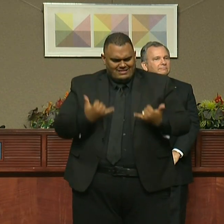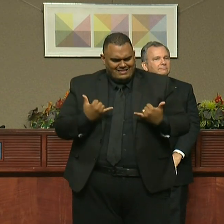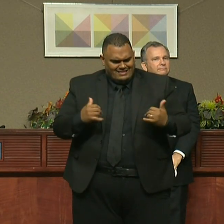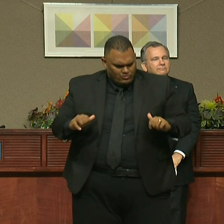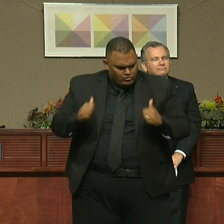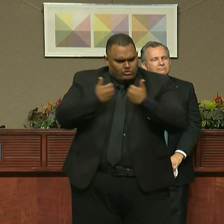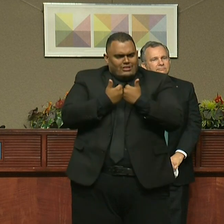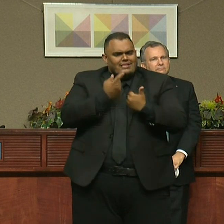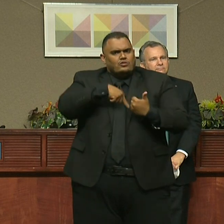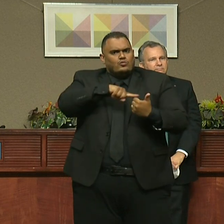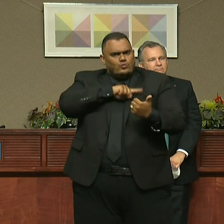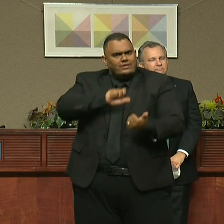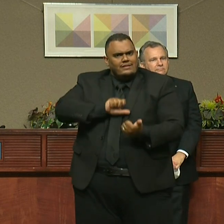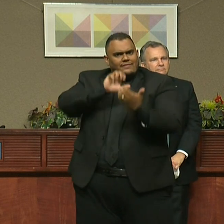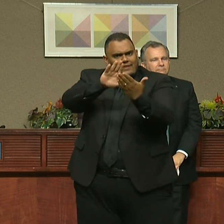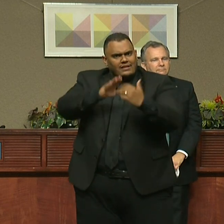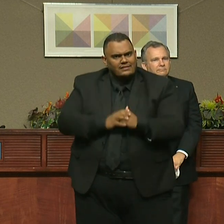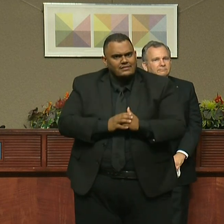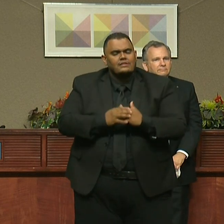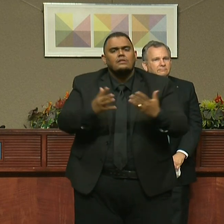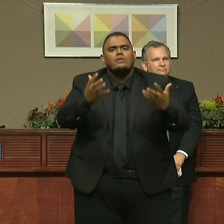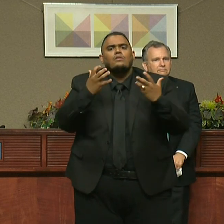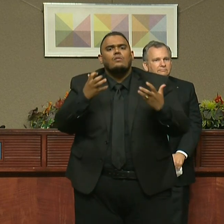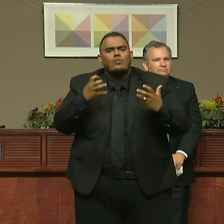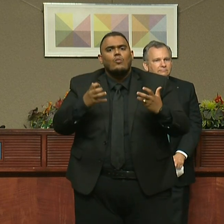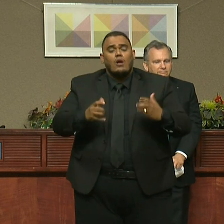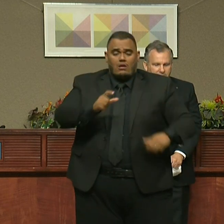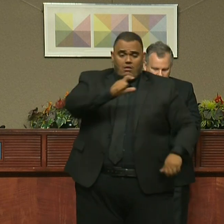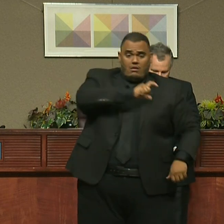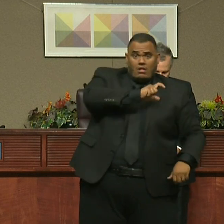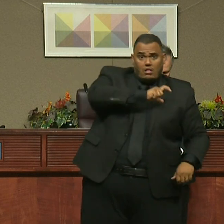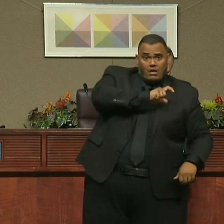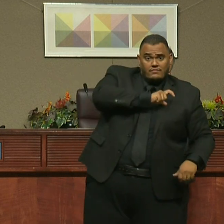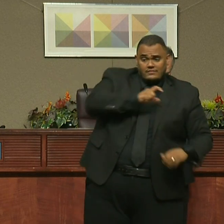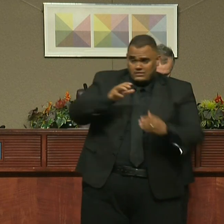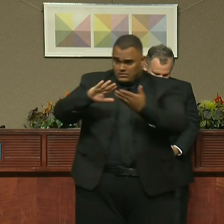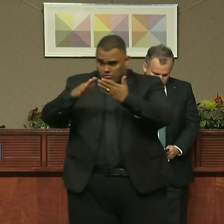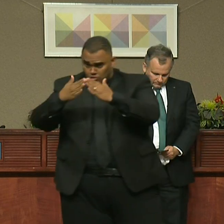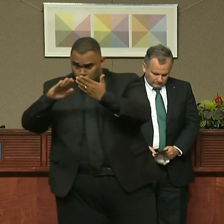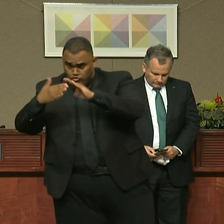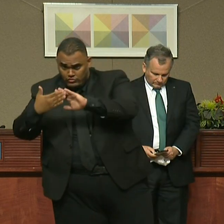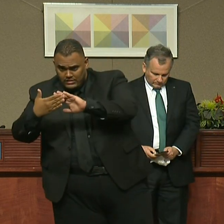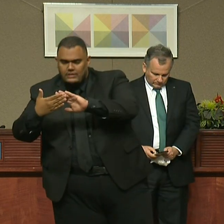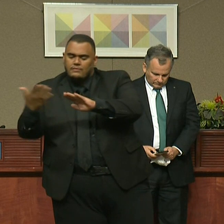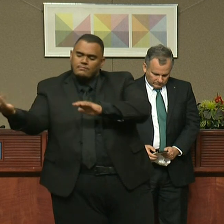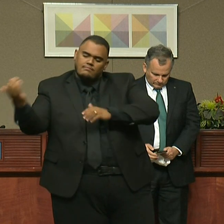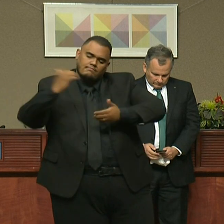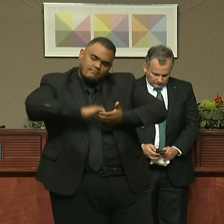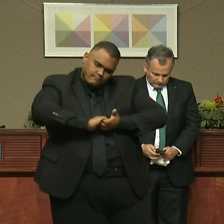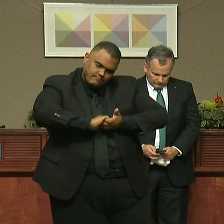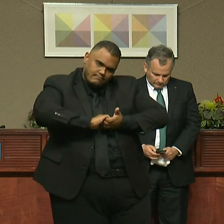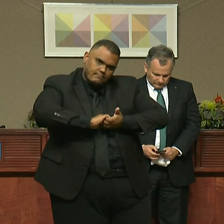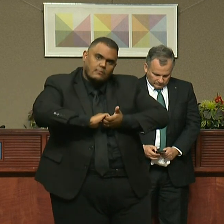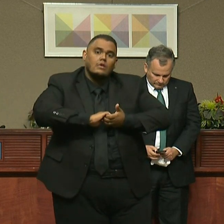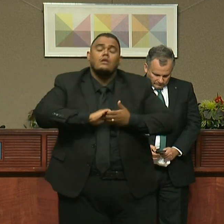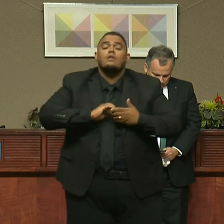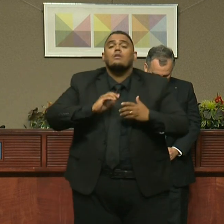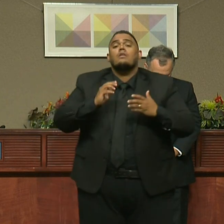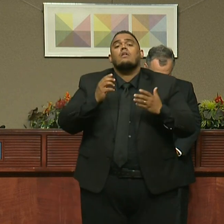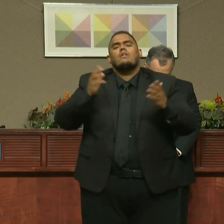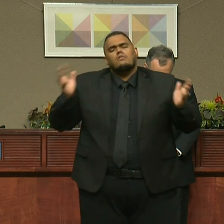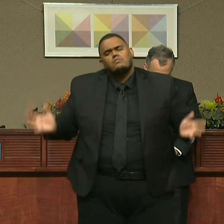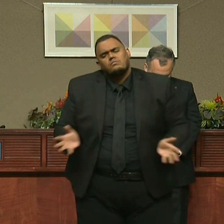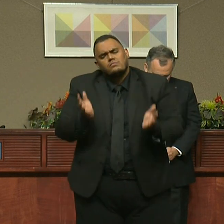to bridge the gap between law enforcement and the community. I urge all residents to go to our